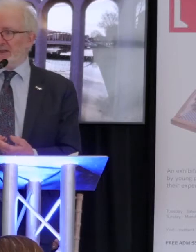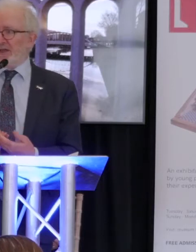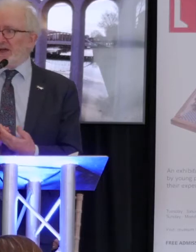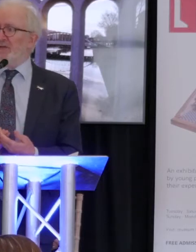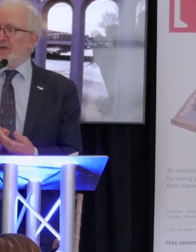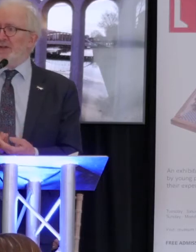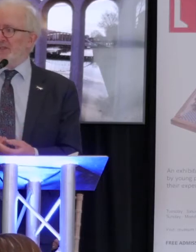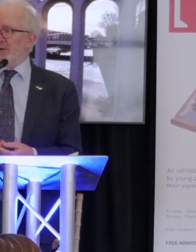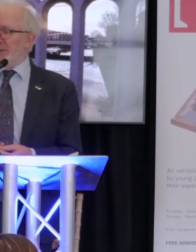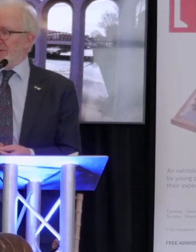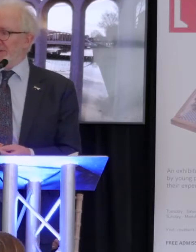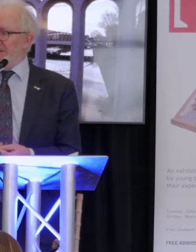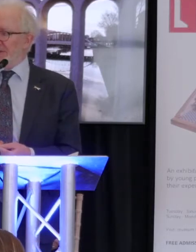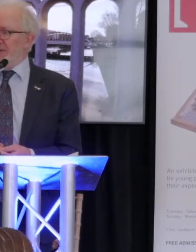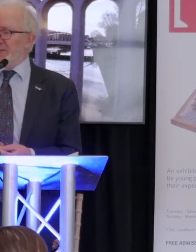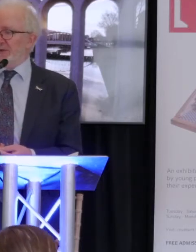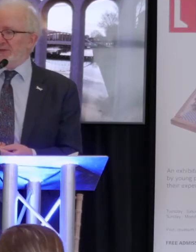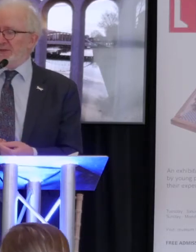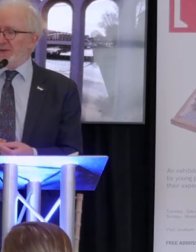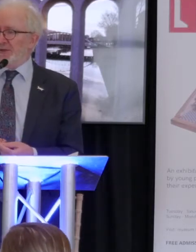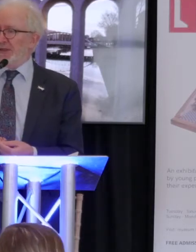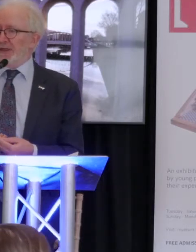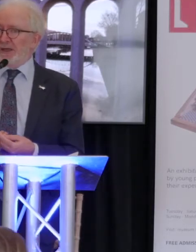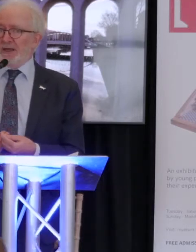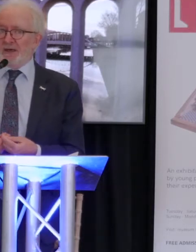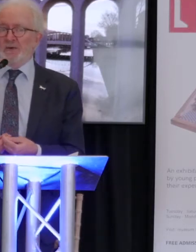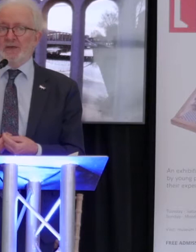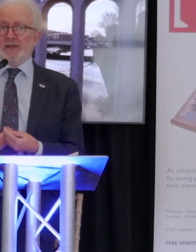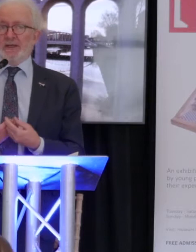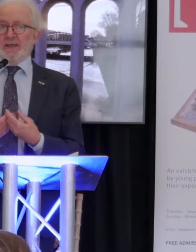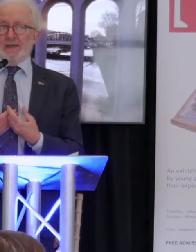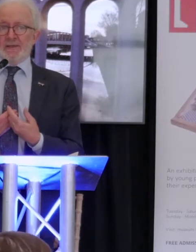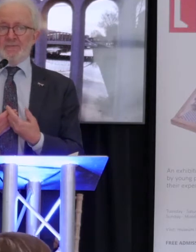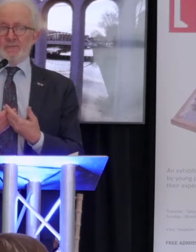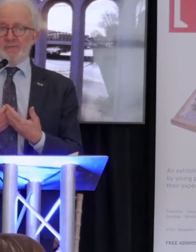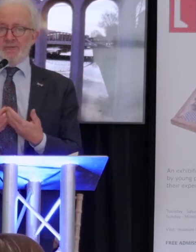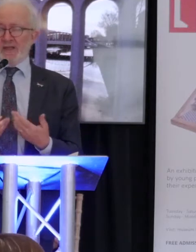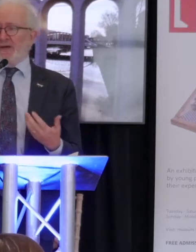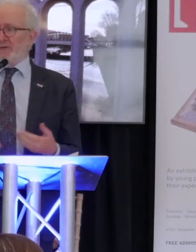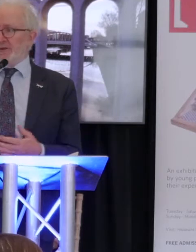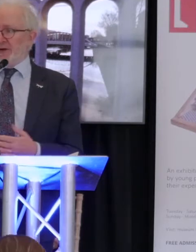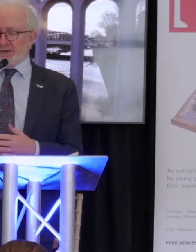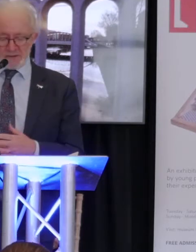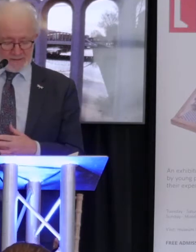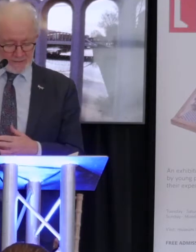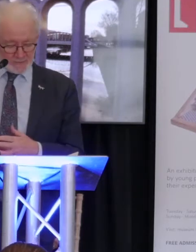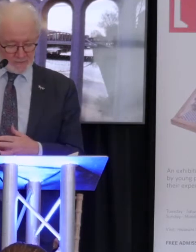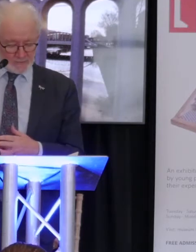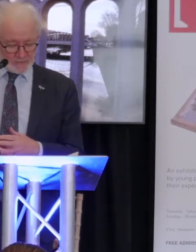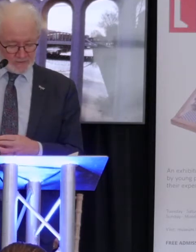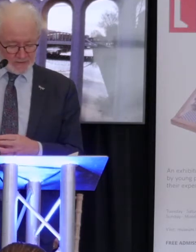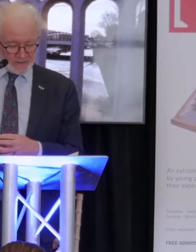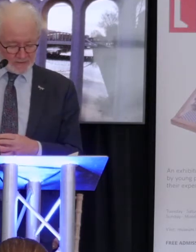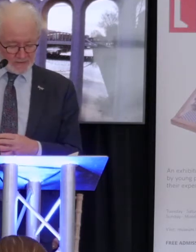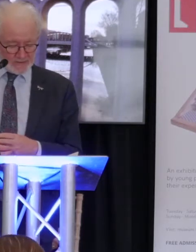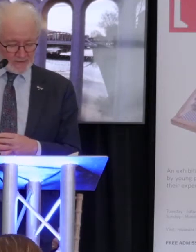targets. And really this is about people's lived experience, about how they have to respond to